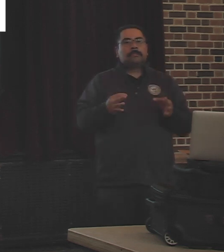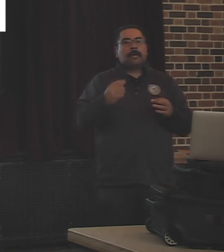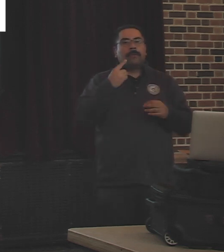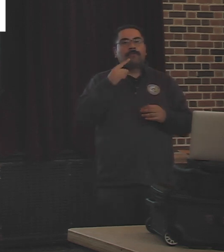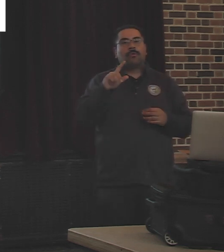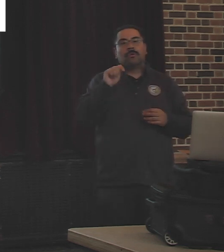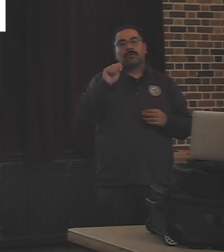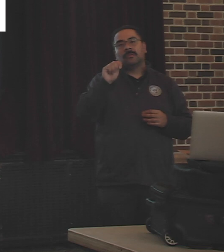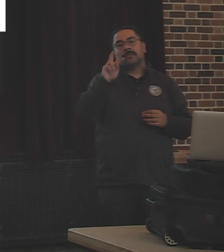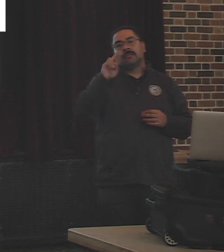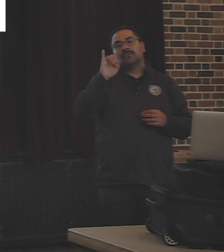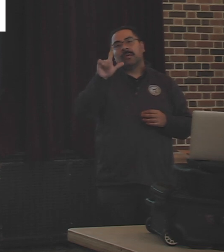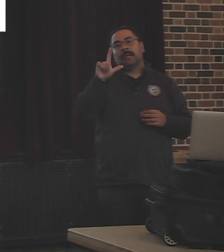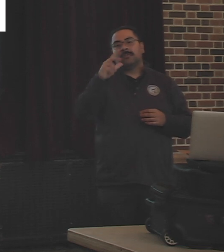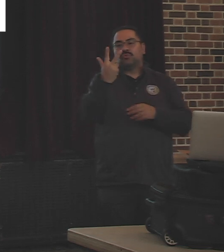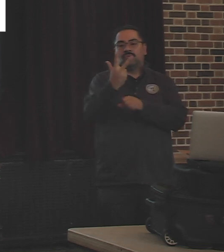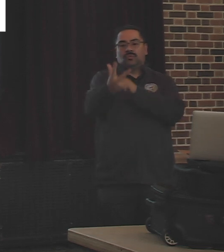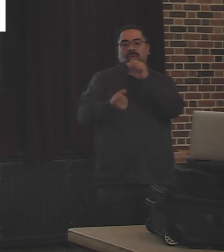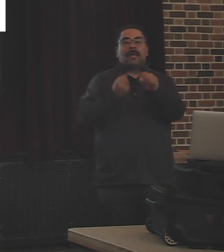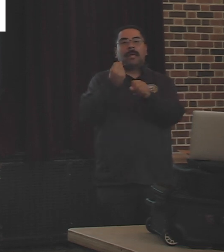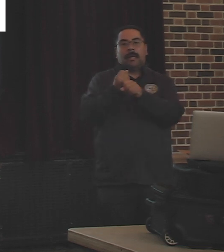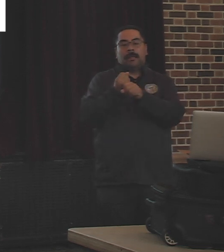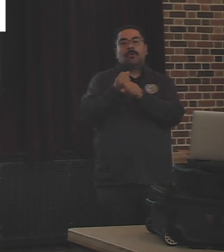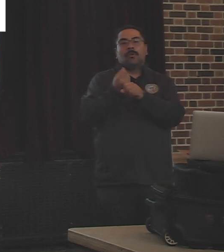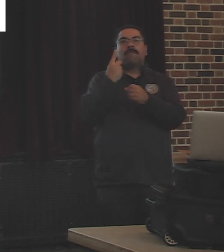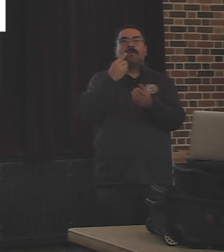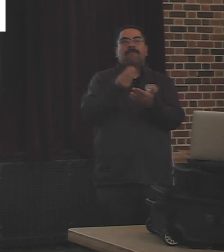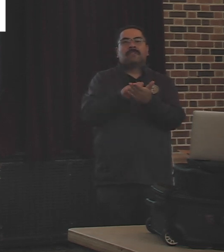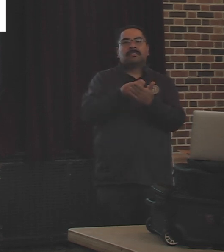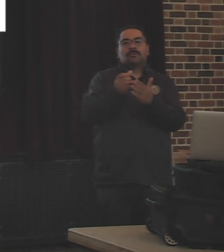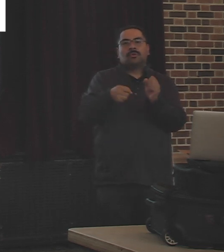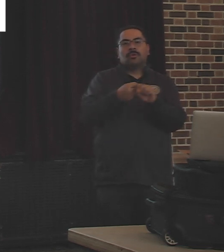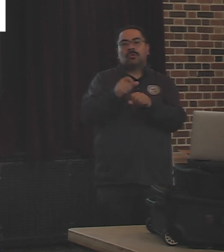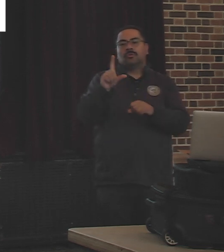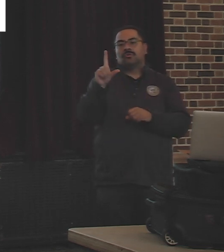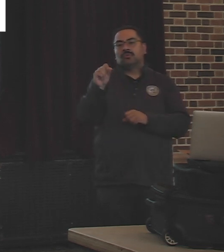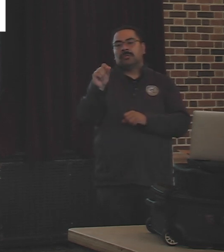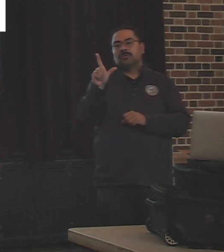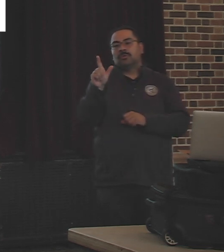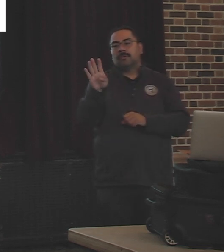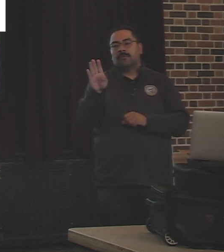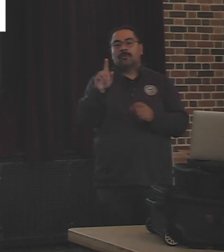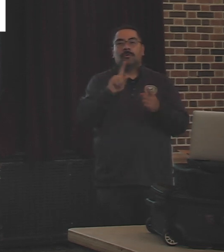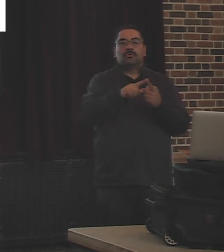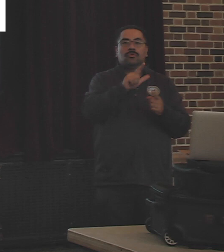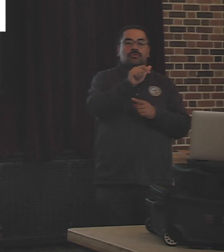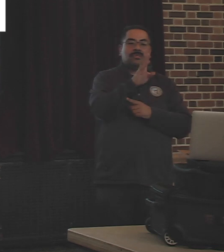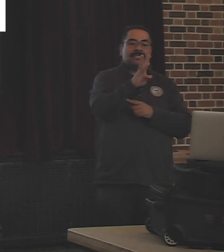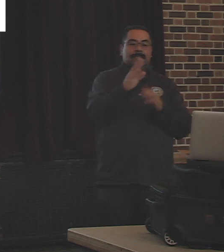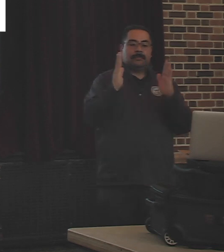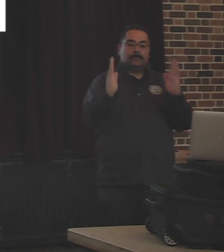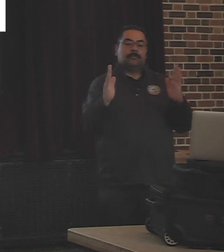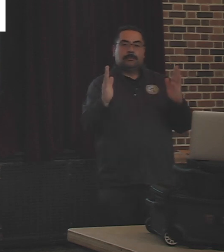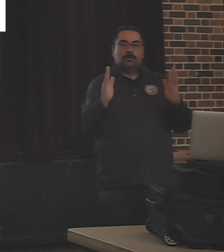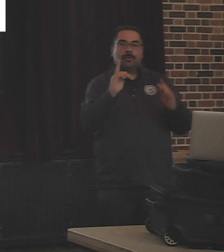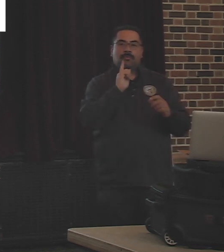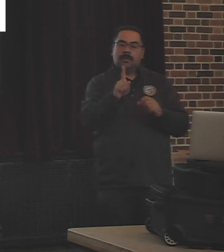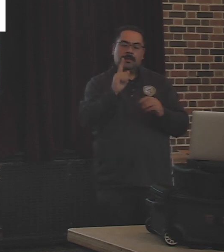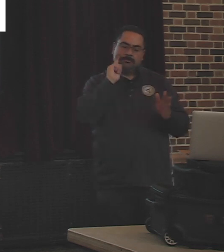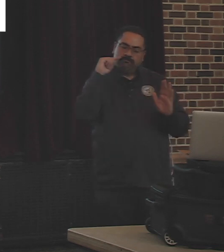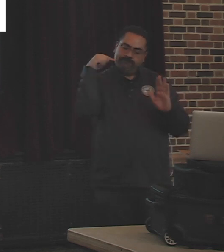Triennial Highway Safety Plan for fiscal years 24 through 26 is to really drill down into